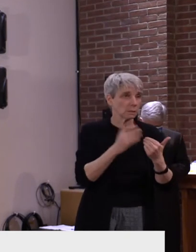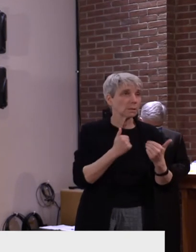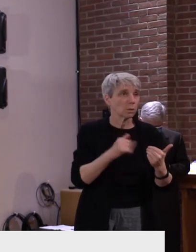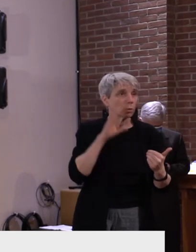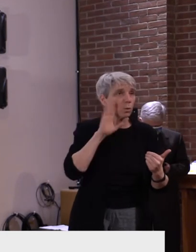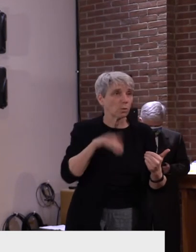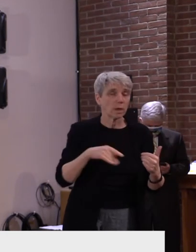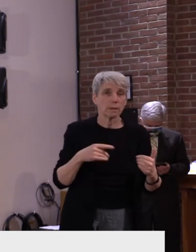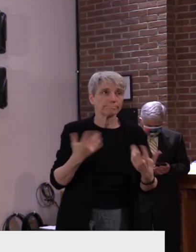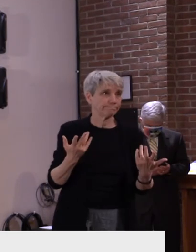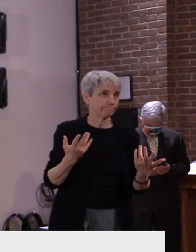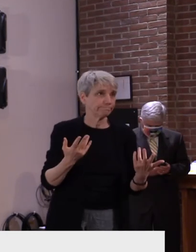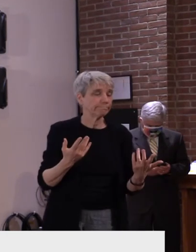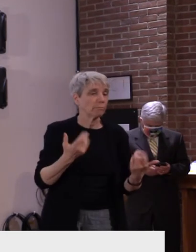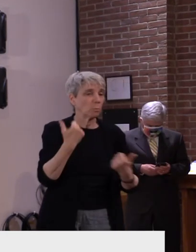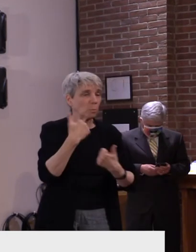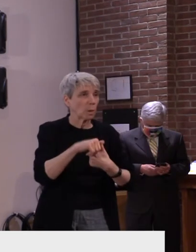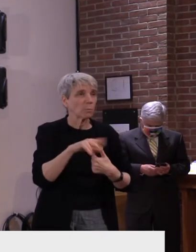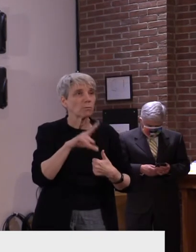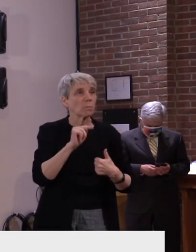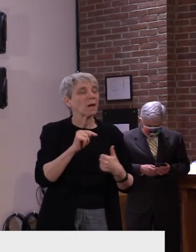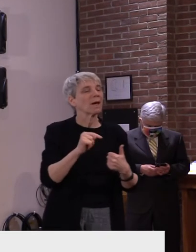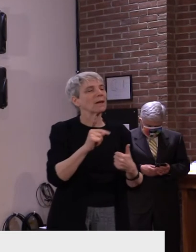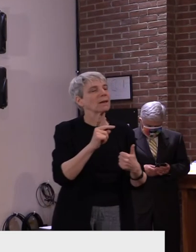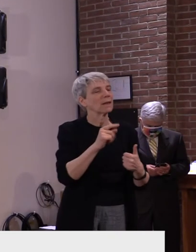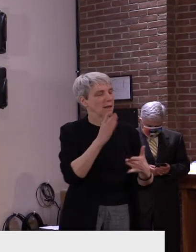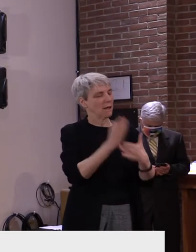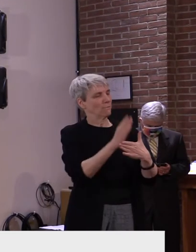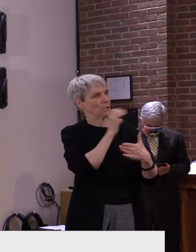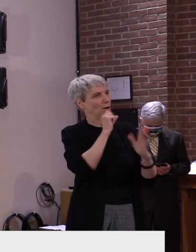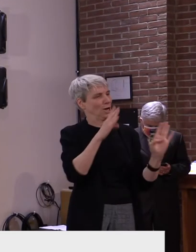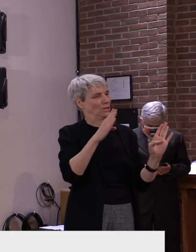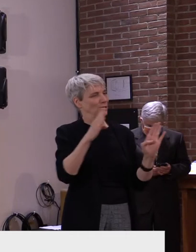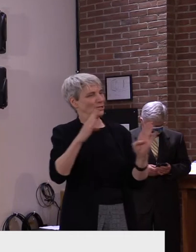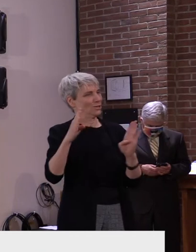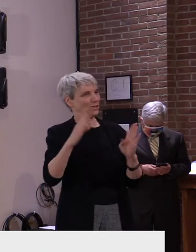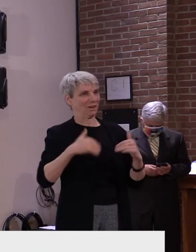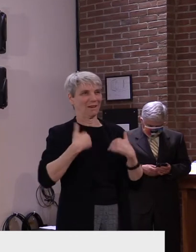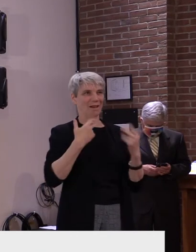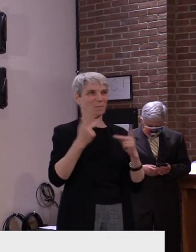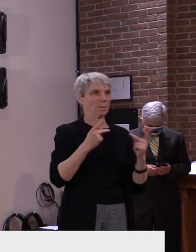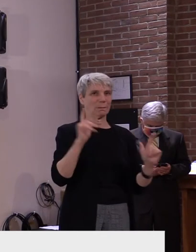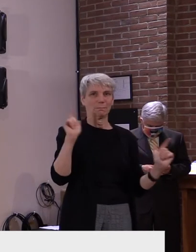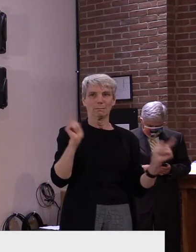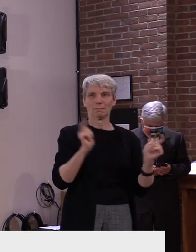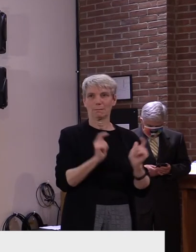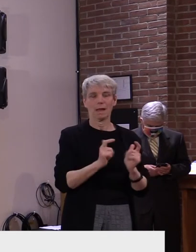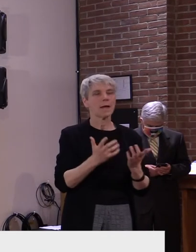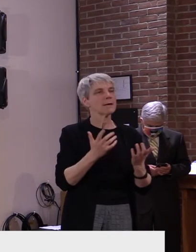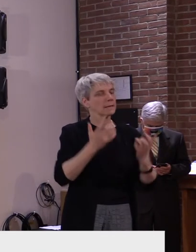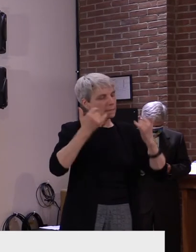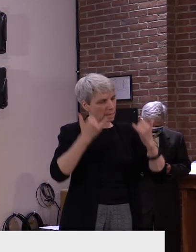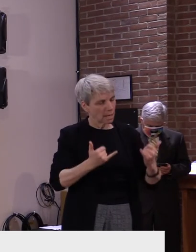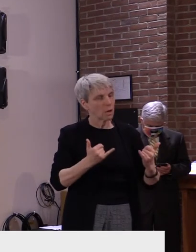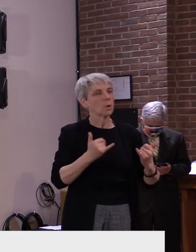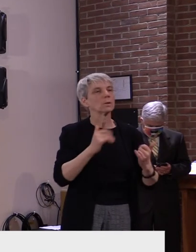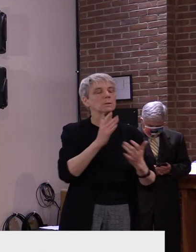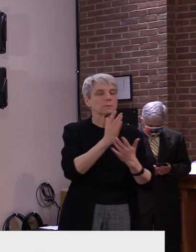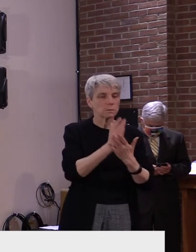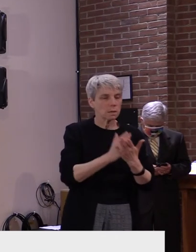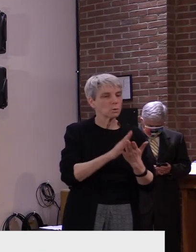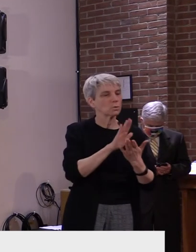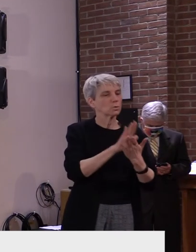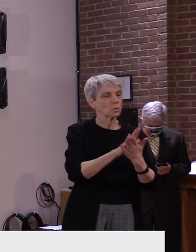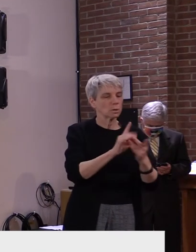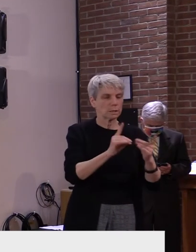assessed of our larger demographic challenges but i think you know right for now districts have had some flexibility um in terms